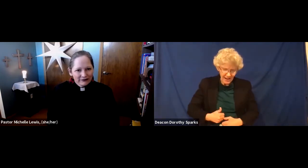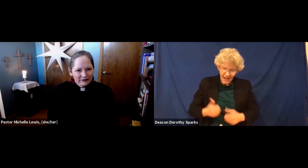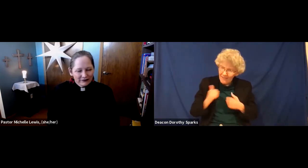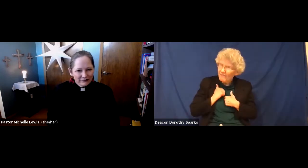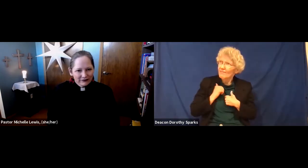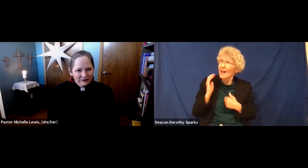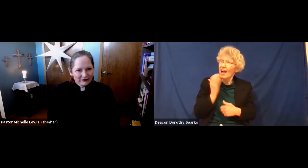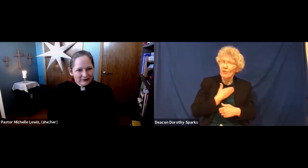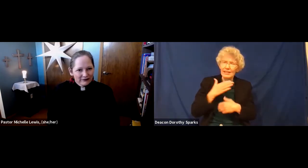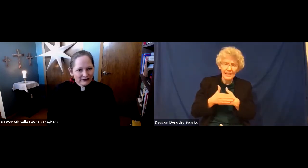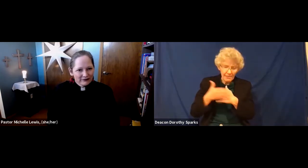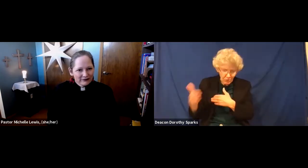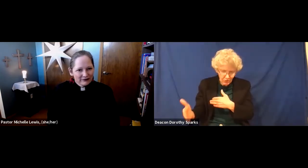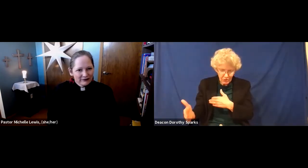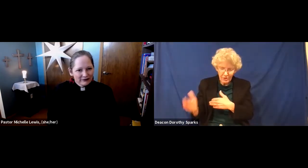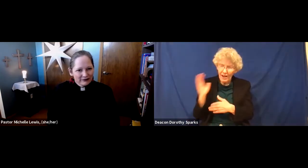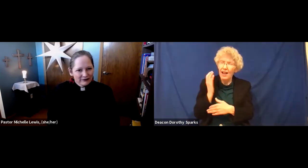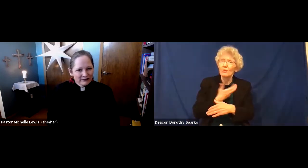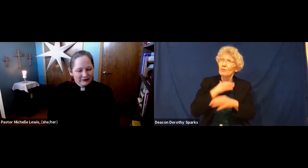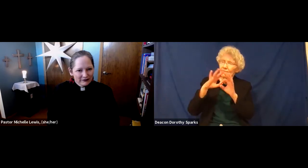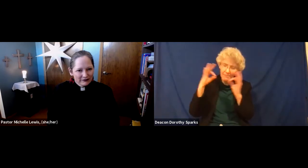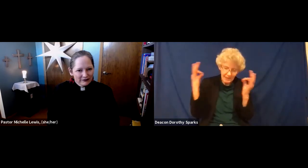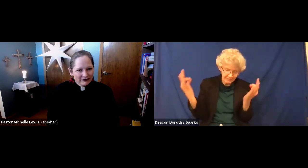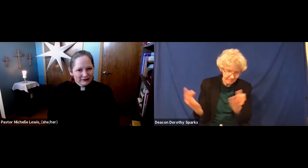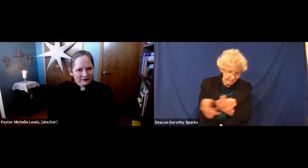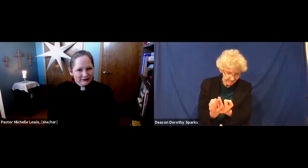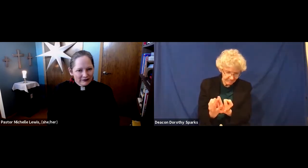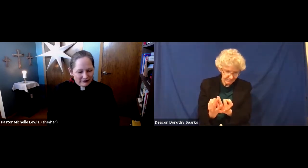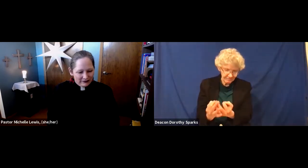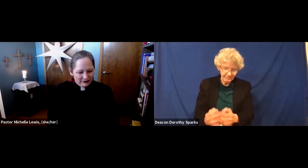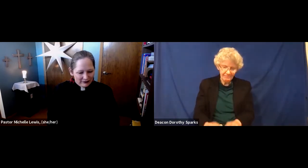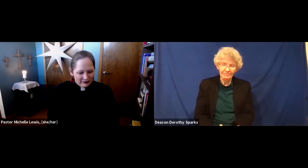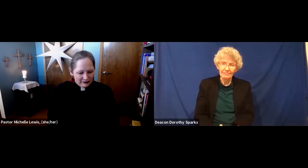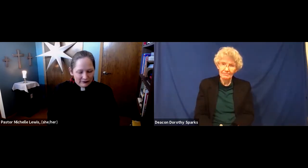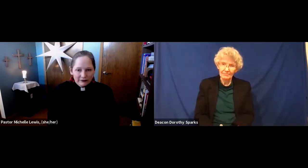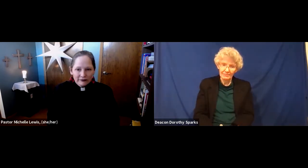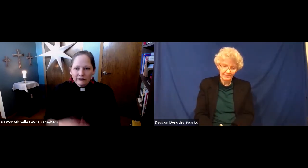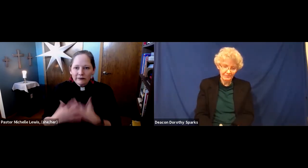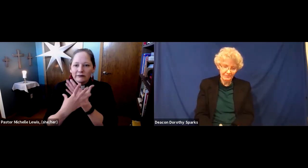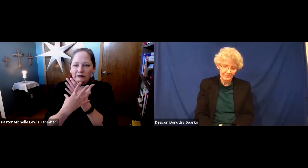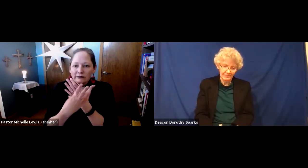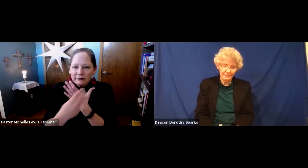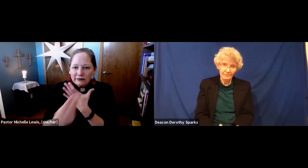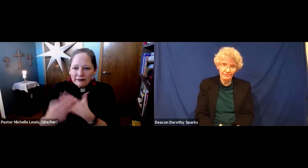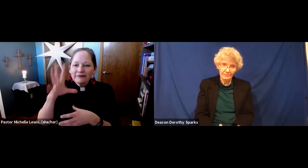In our own lives, our neighborhoods, our families,